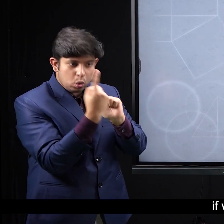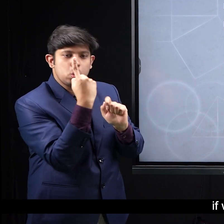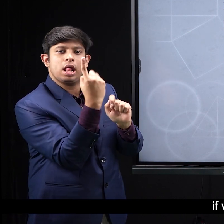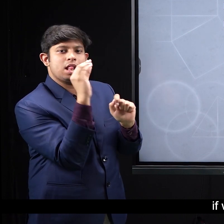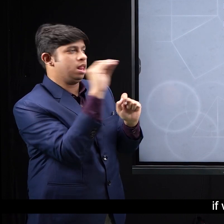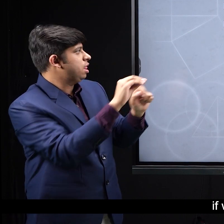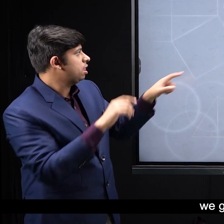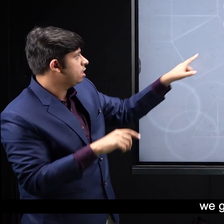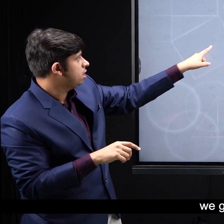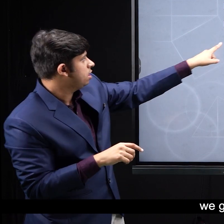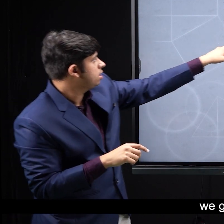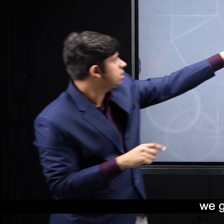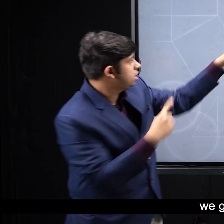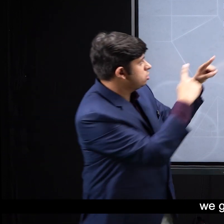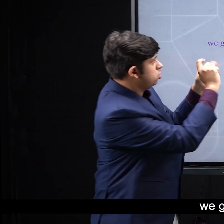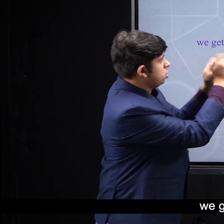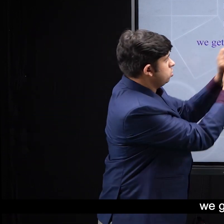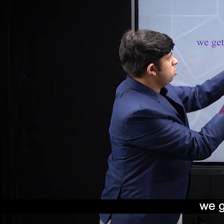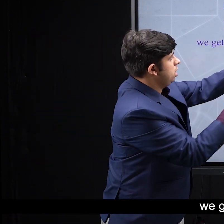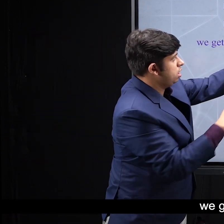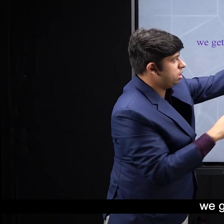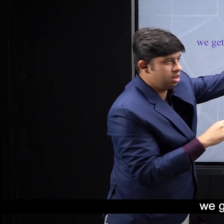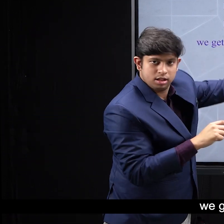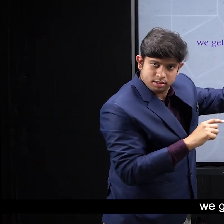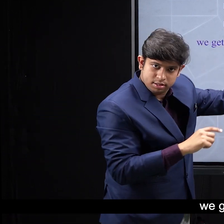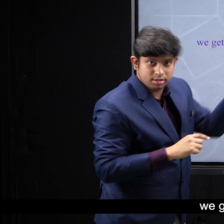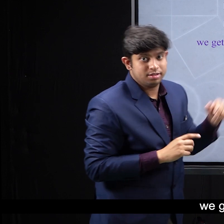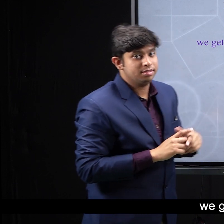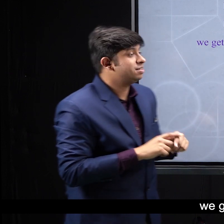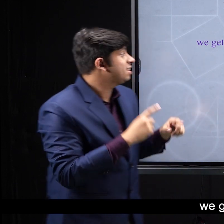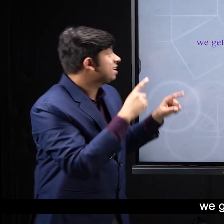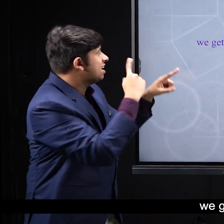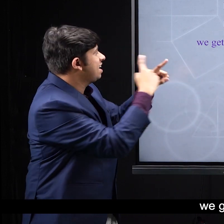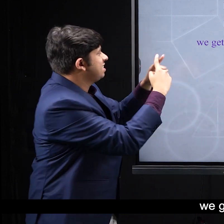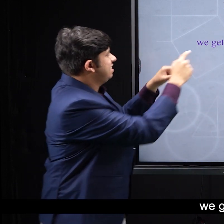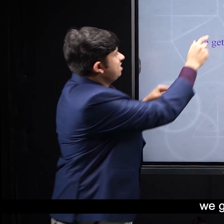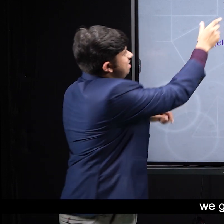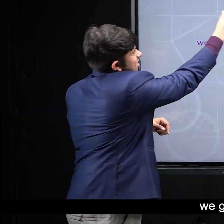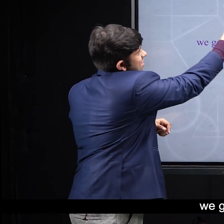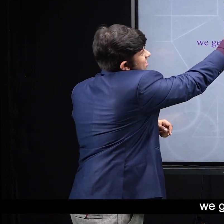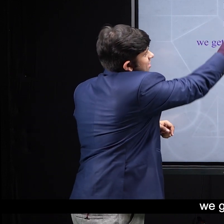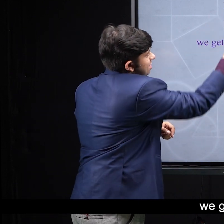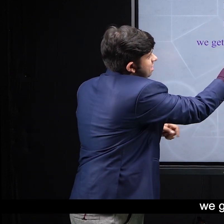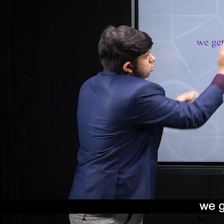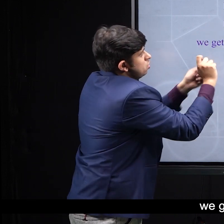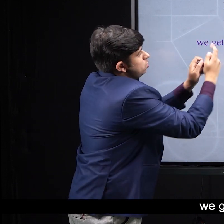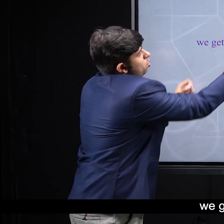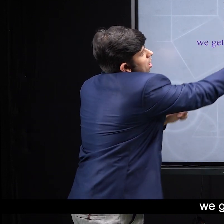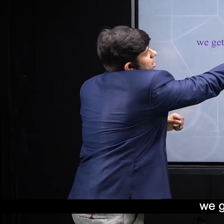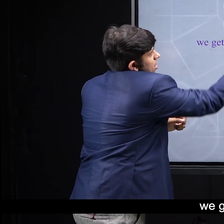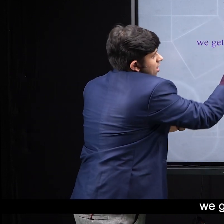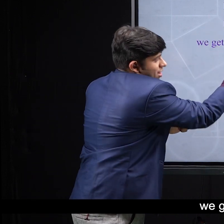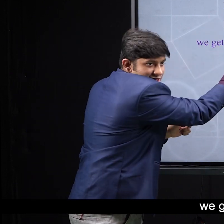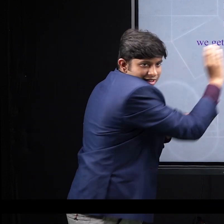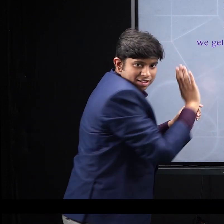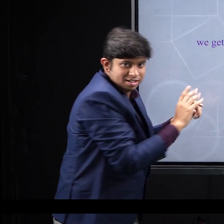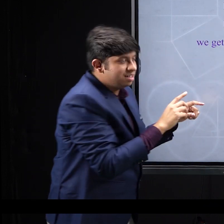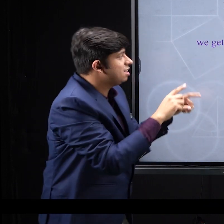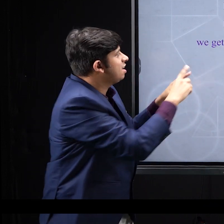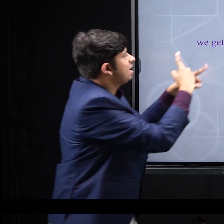p of x, we get p of 1 is equal to minus 1 square minus 2 into 1 plus 8. After